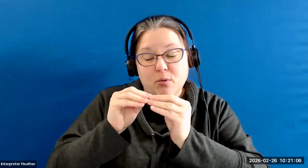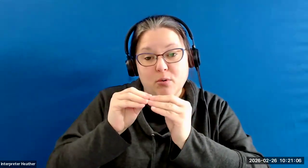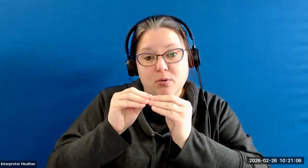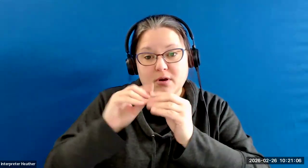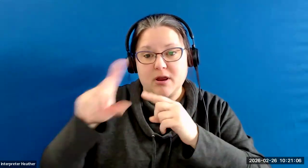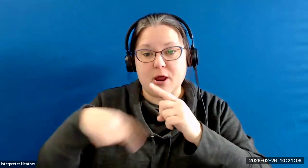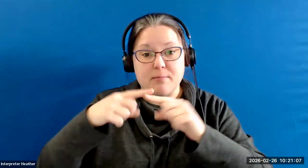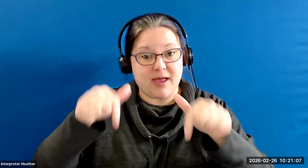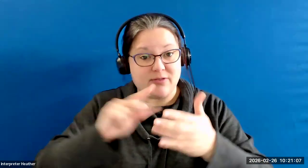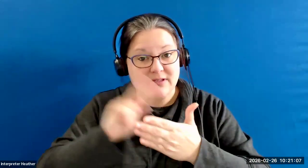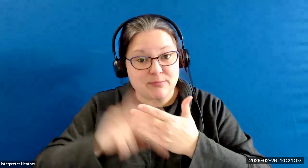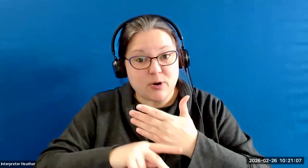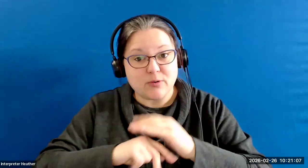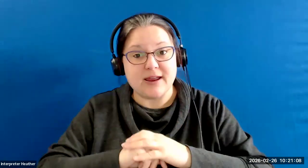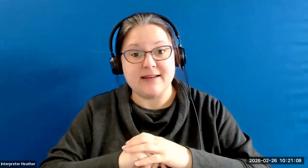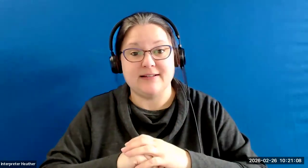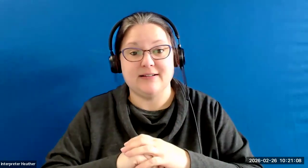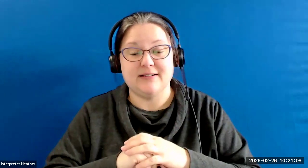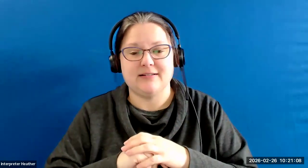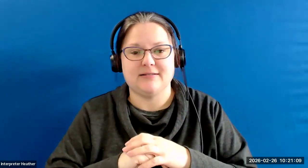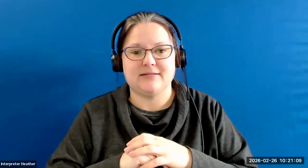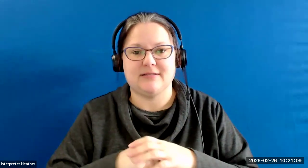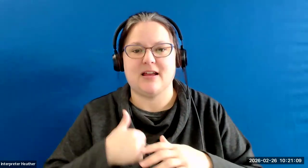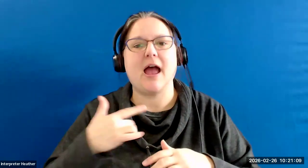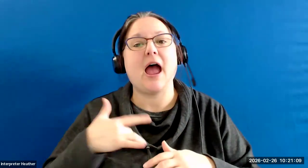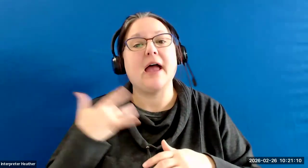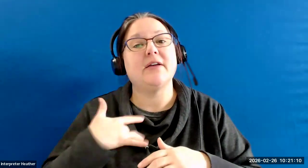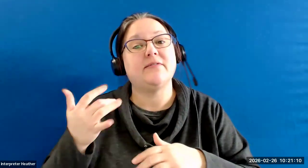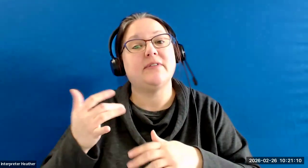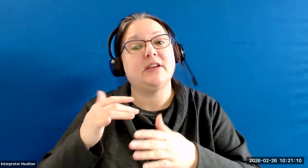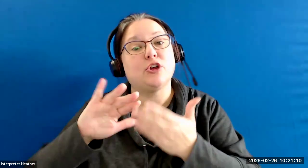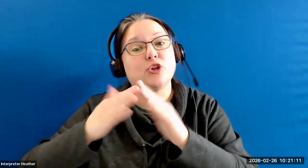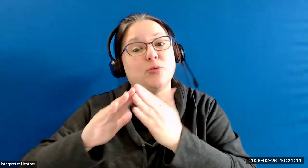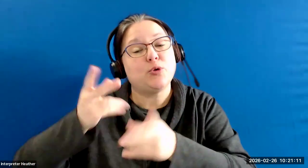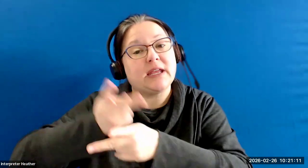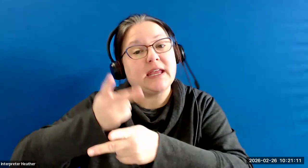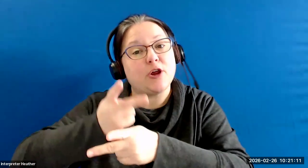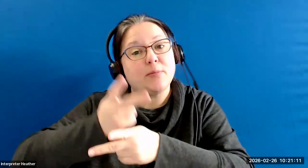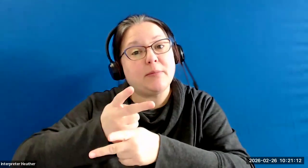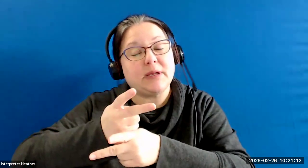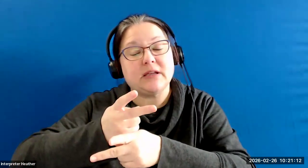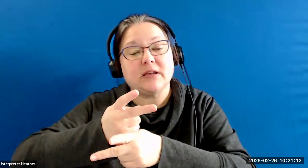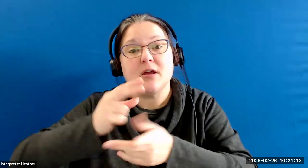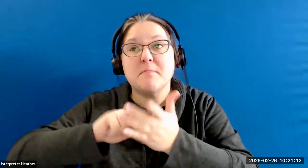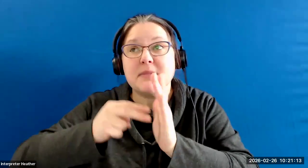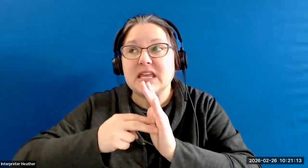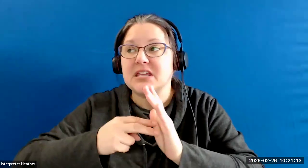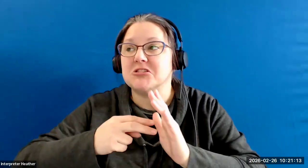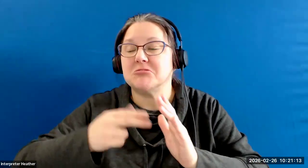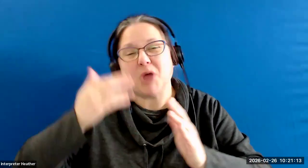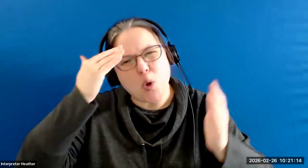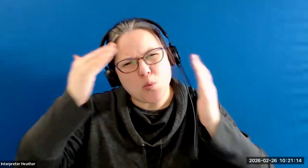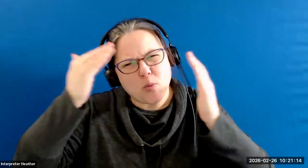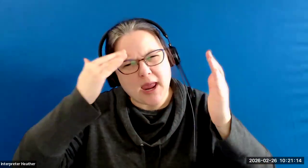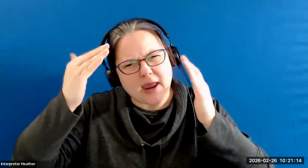this program, but I feel like community care is being aware of what's happening